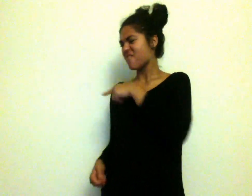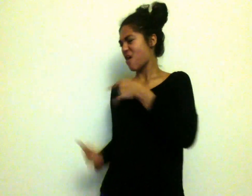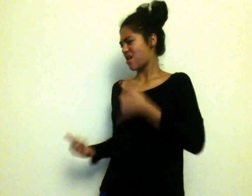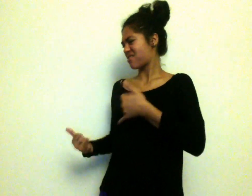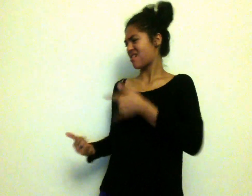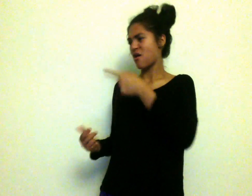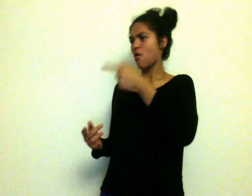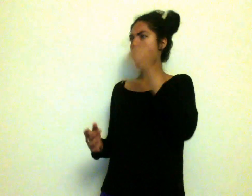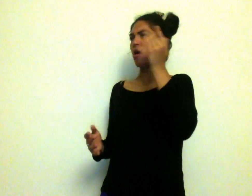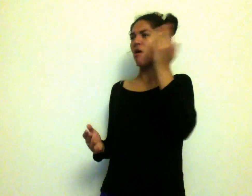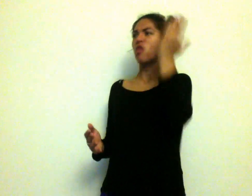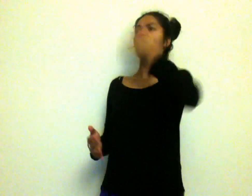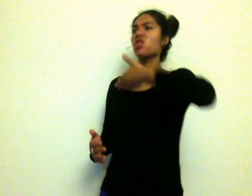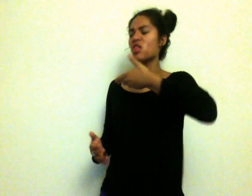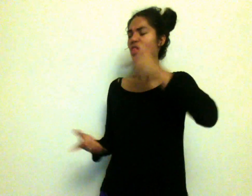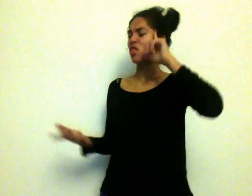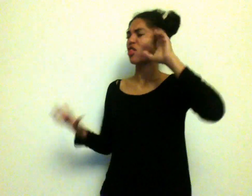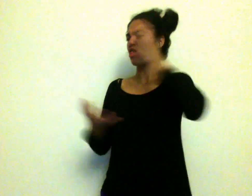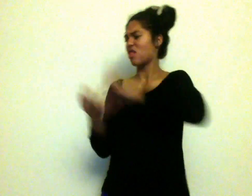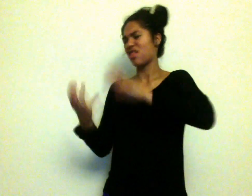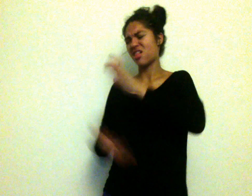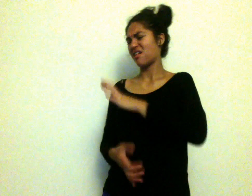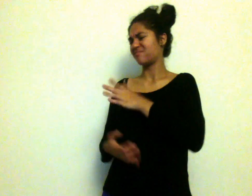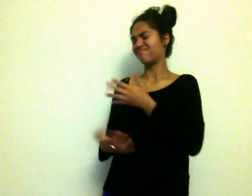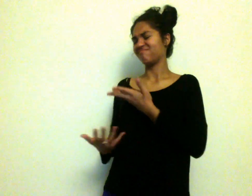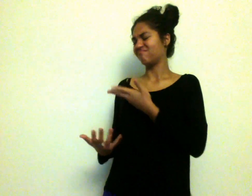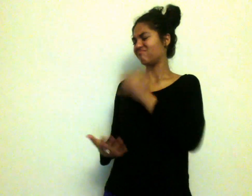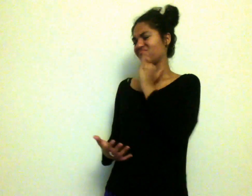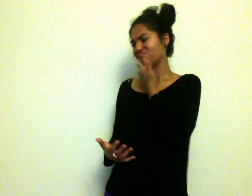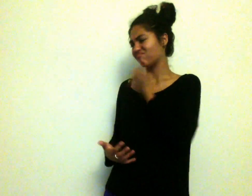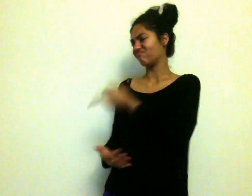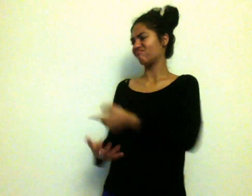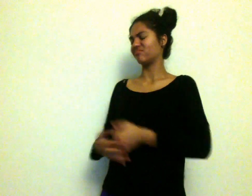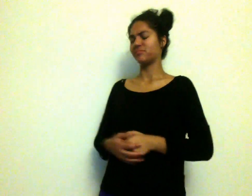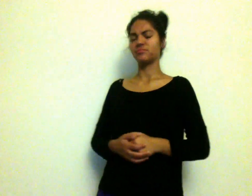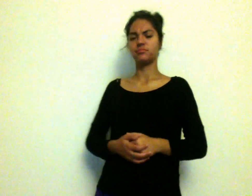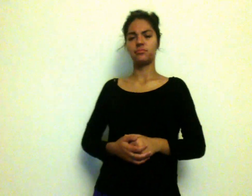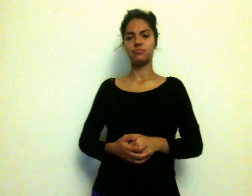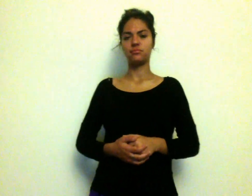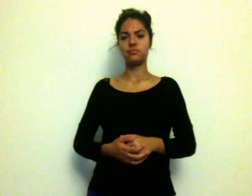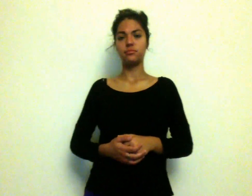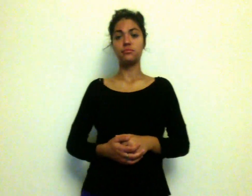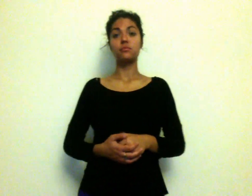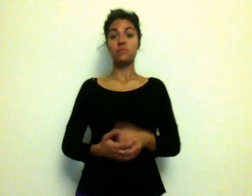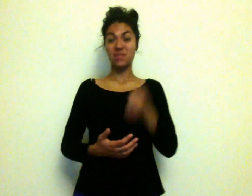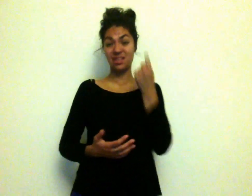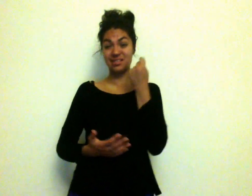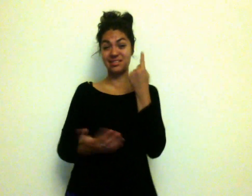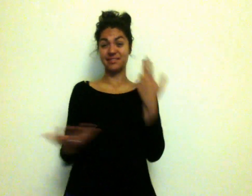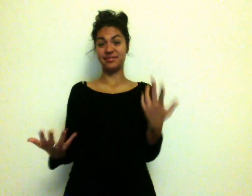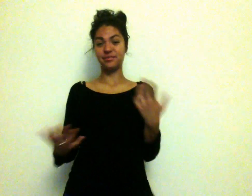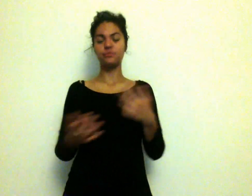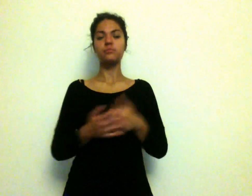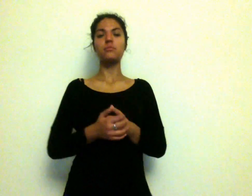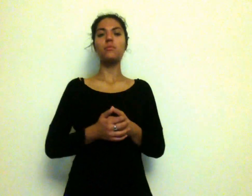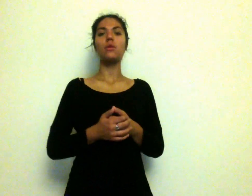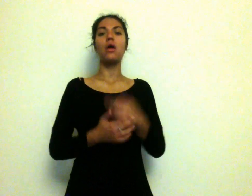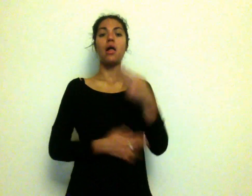world? Now you understand why. When immigration takes on an extraordinary level, when a Hindu comes in or a